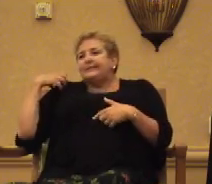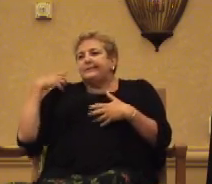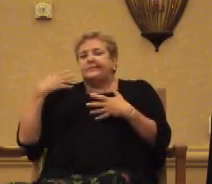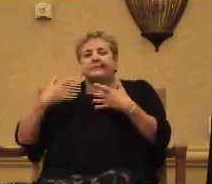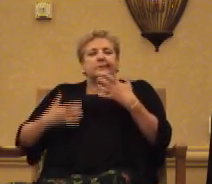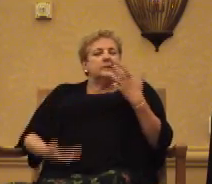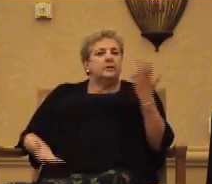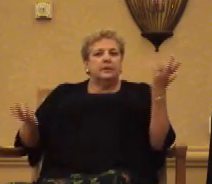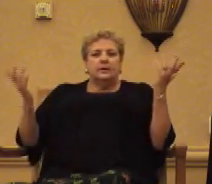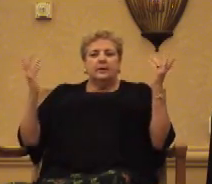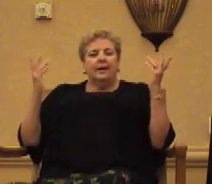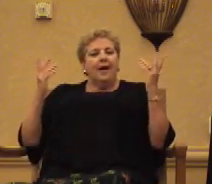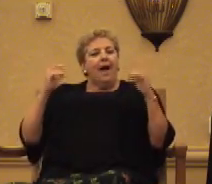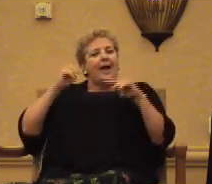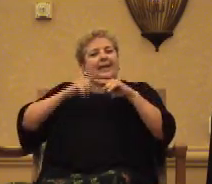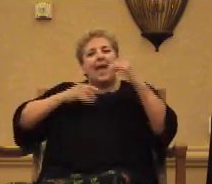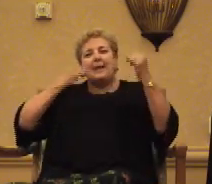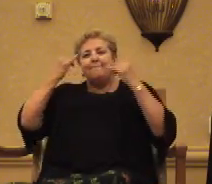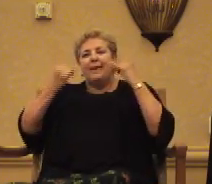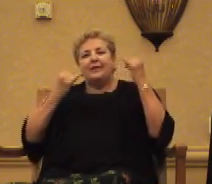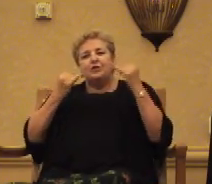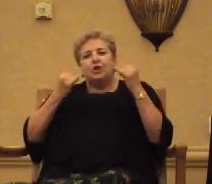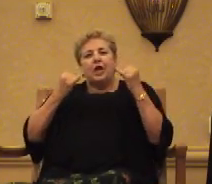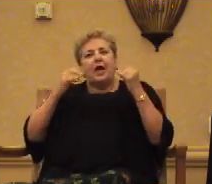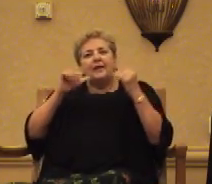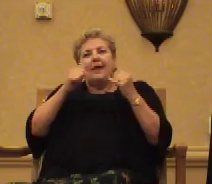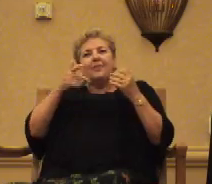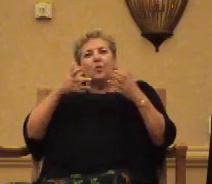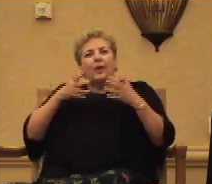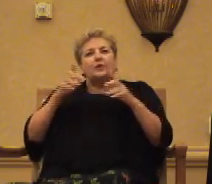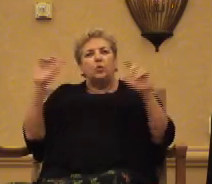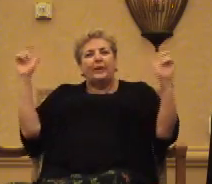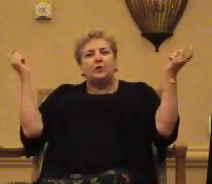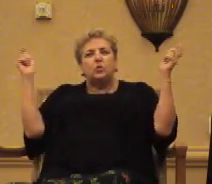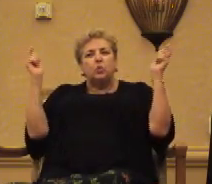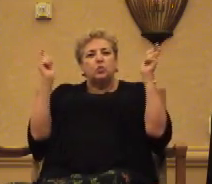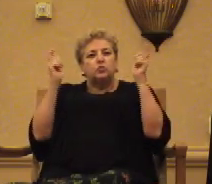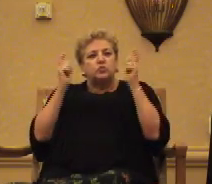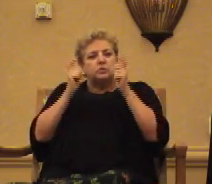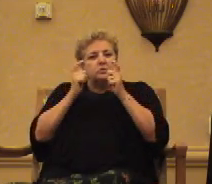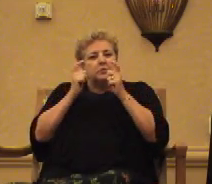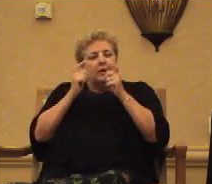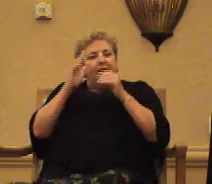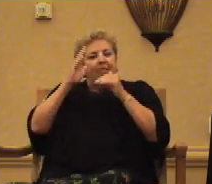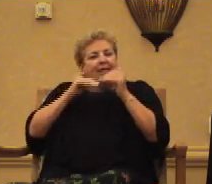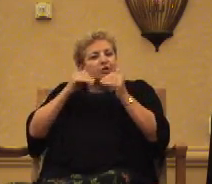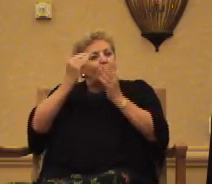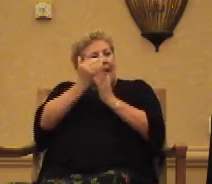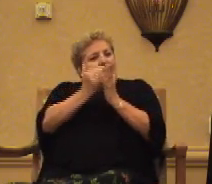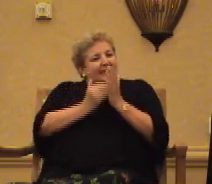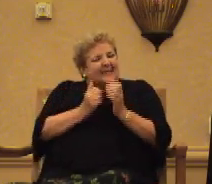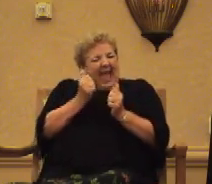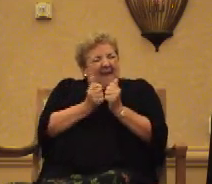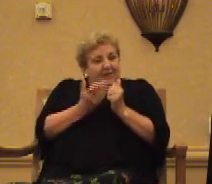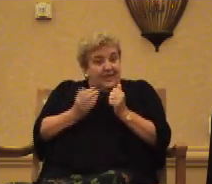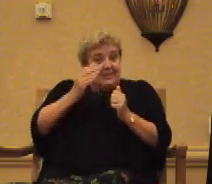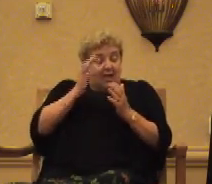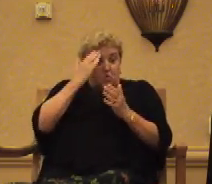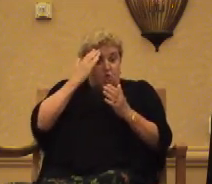can't imagine a greater ego-reducing proposition than to list every judge, everything you know you're right about, every person